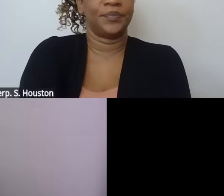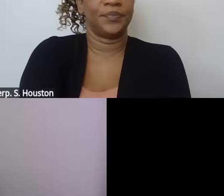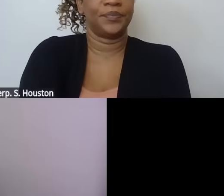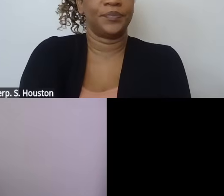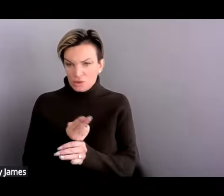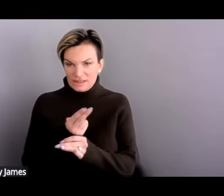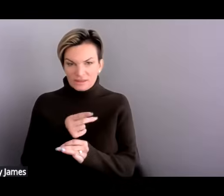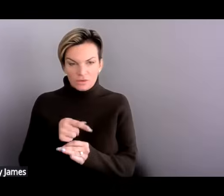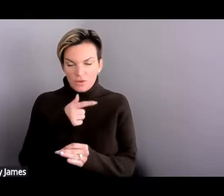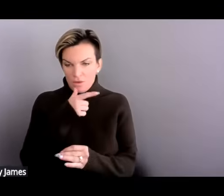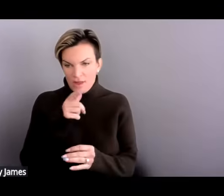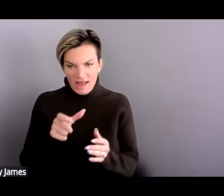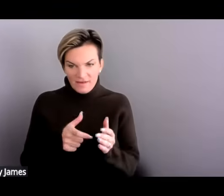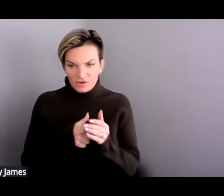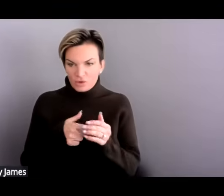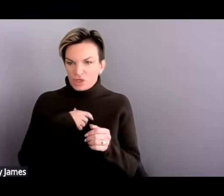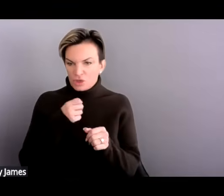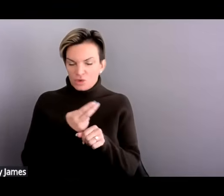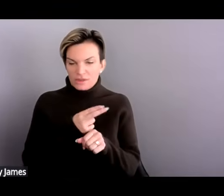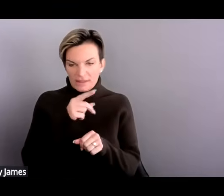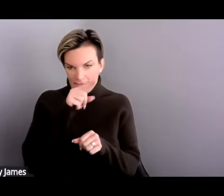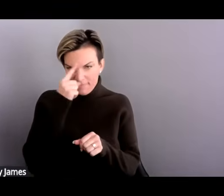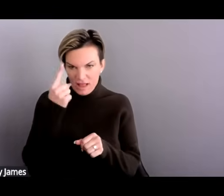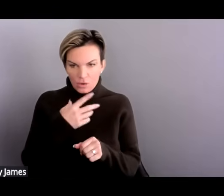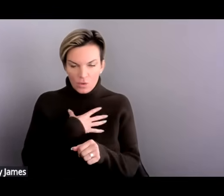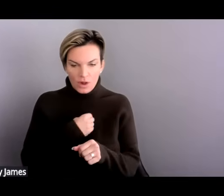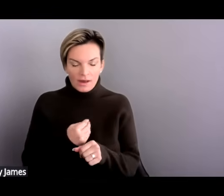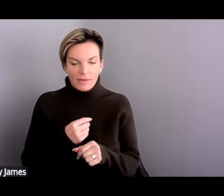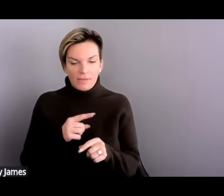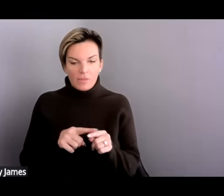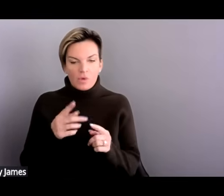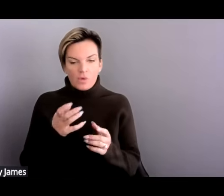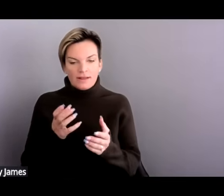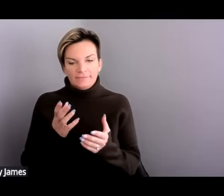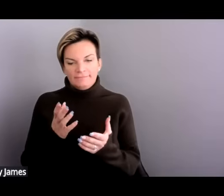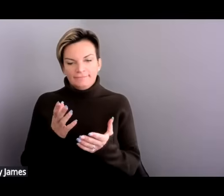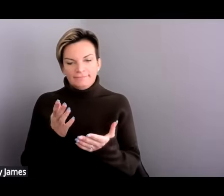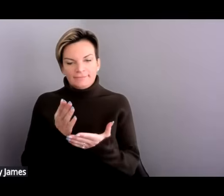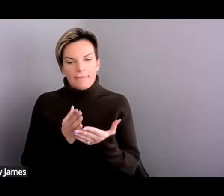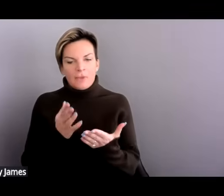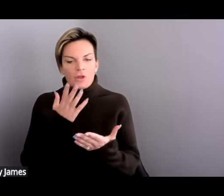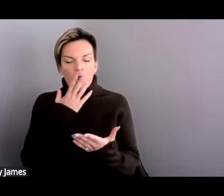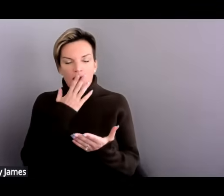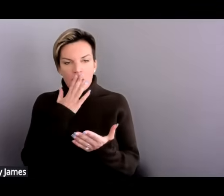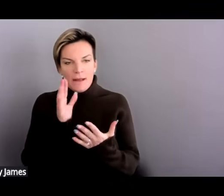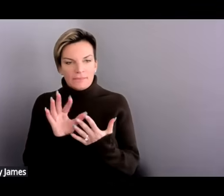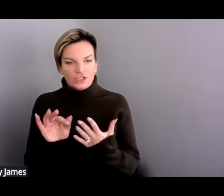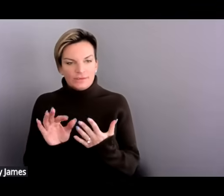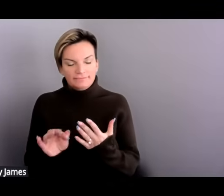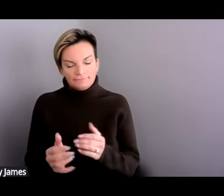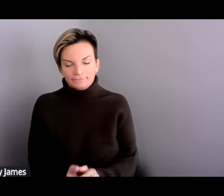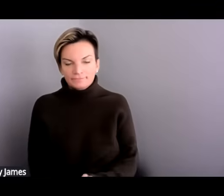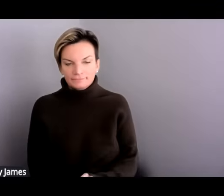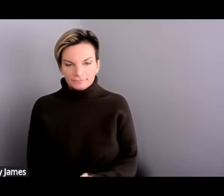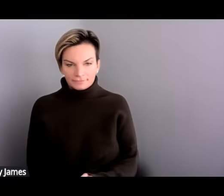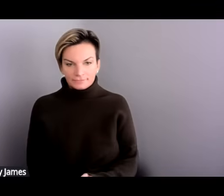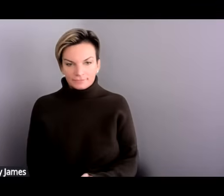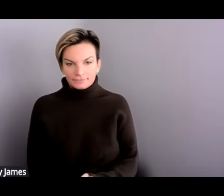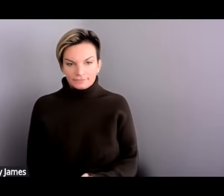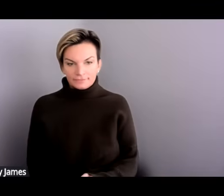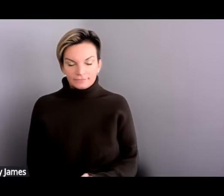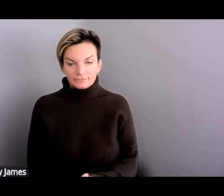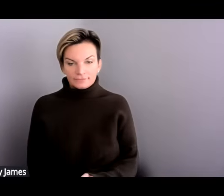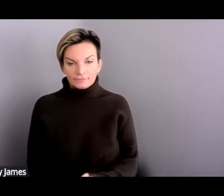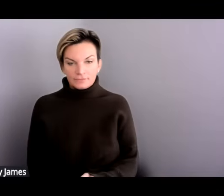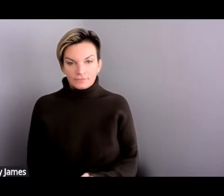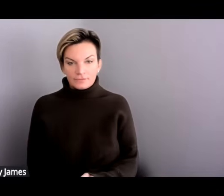don't have to. We can use the black and white altogether, but we wanted to have some sort of color option in case we need it. So that's kind of where